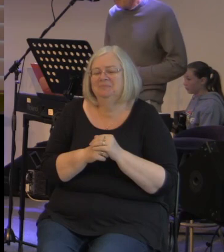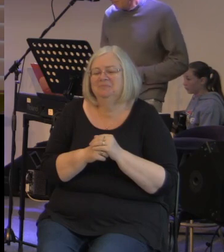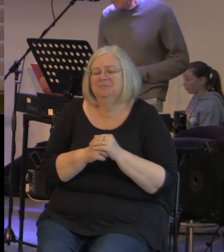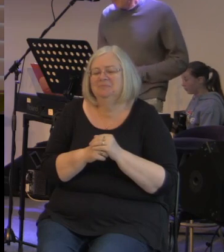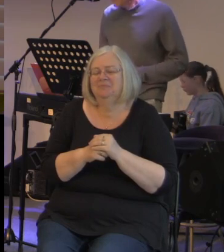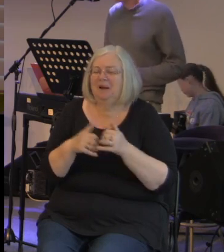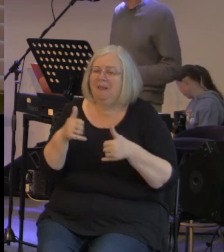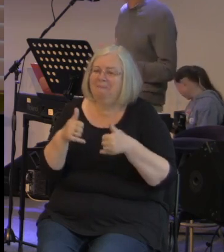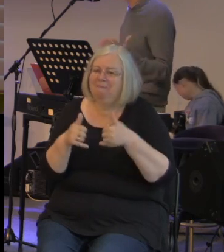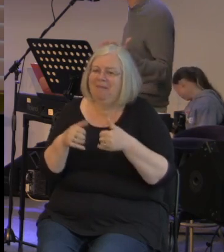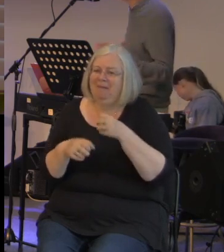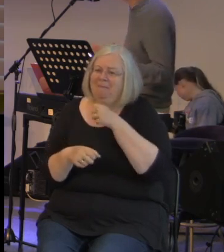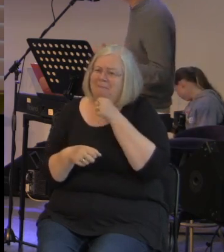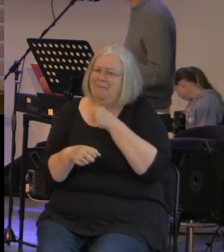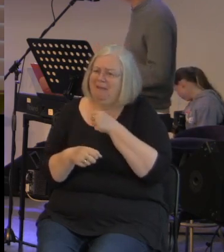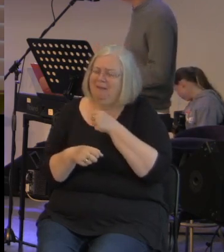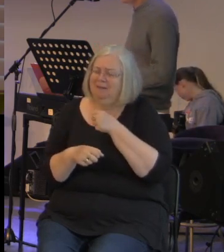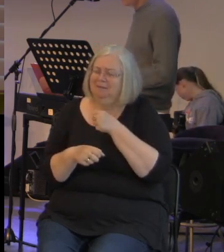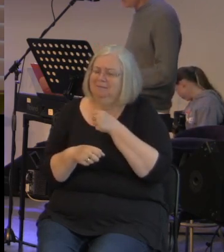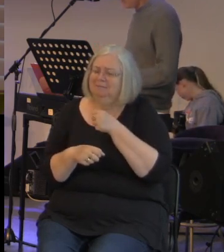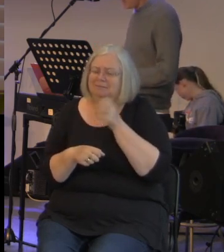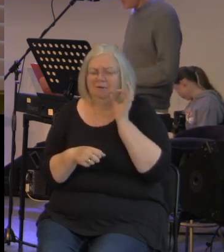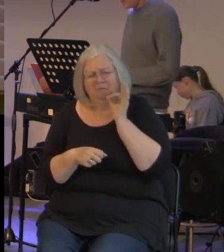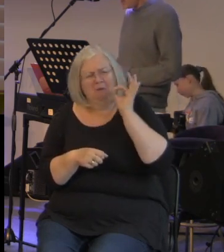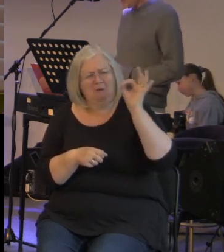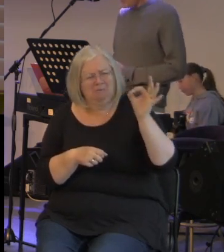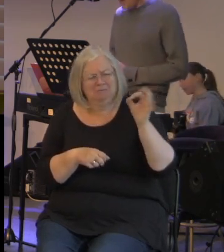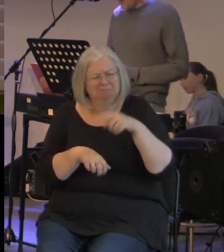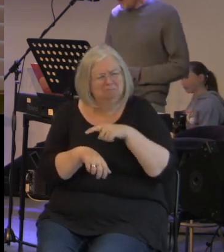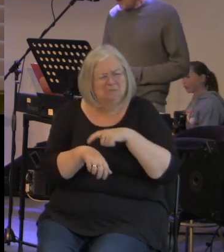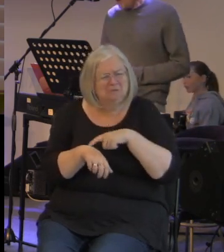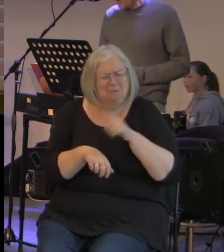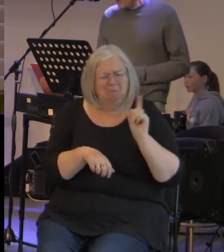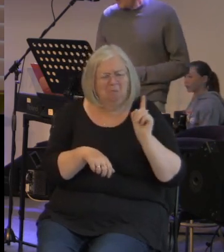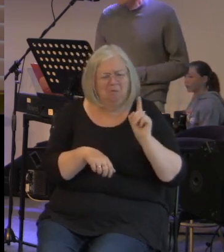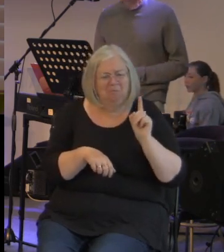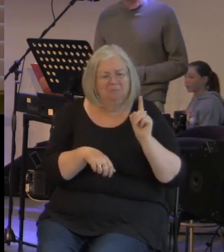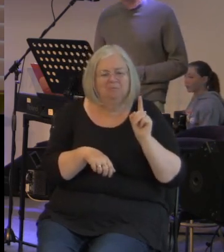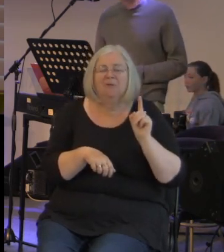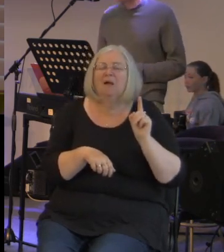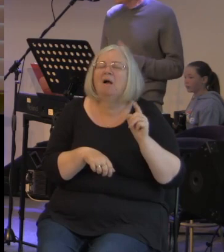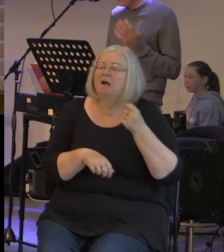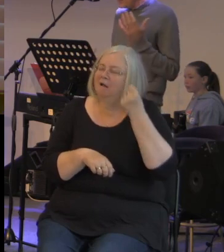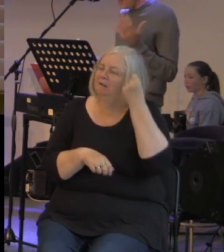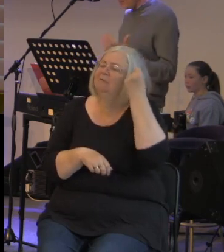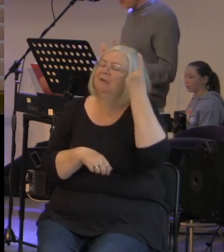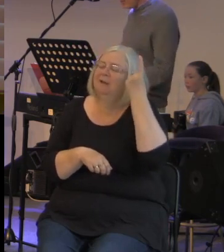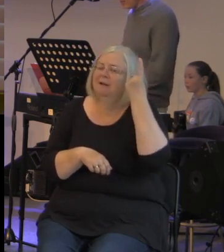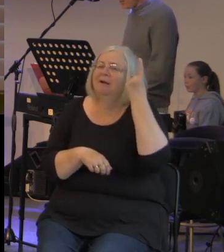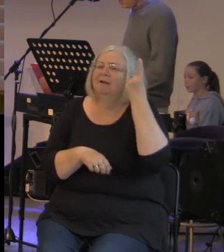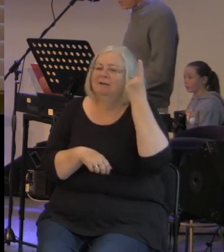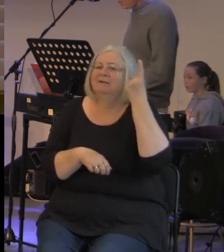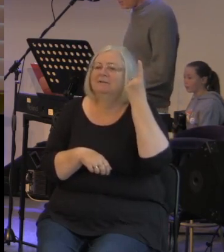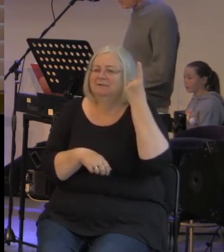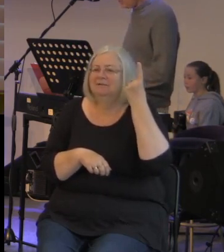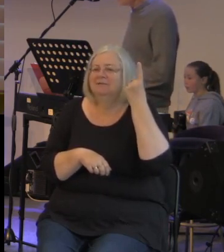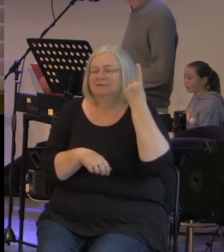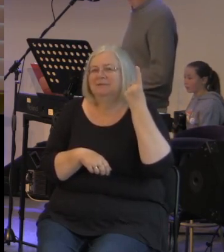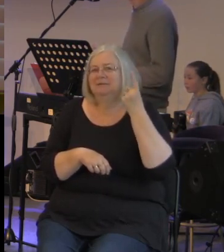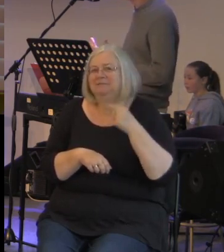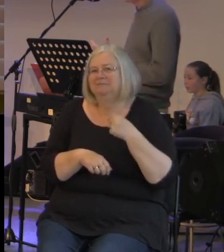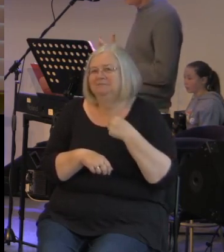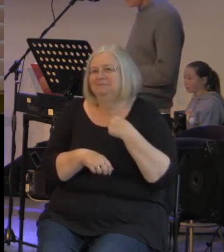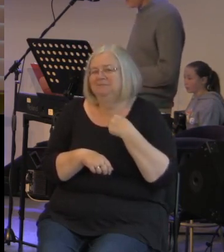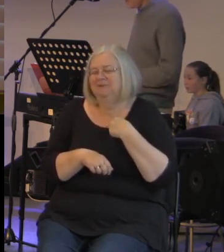rounds. So I asked him the time, and I found out it was only actually 9 o'clock, and realized that as a diligent, mature